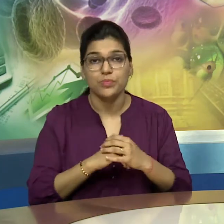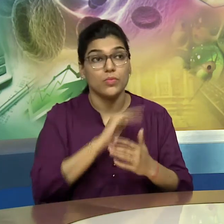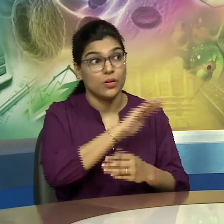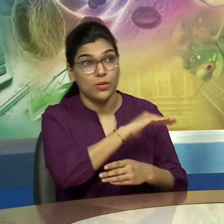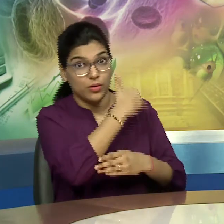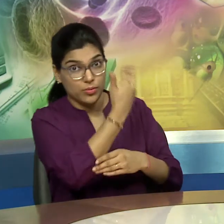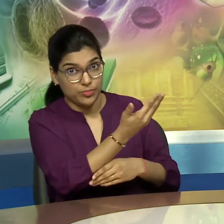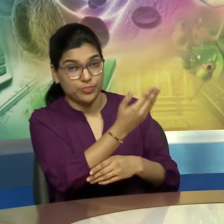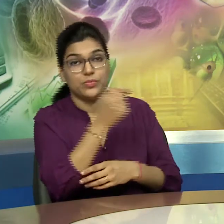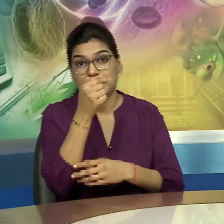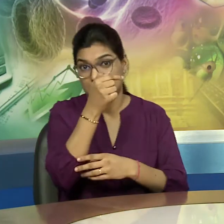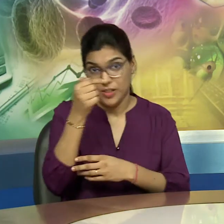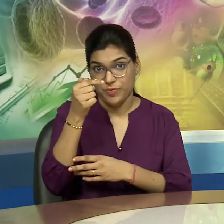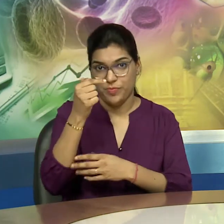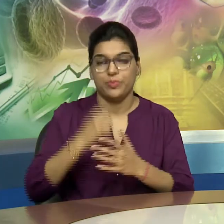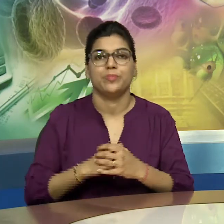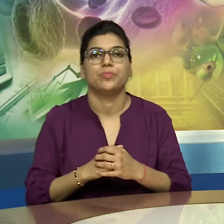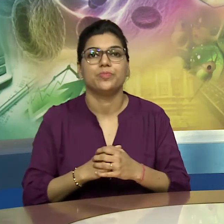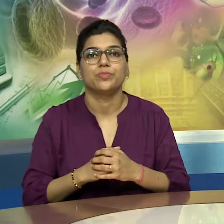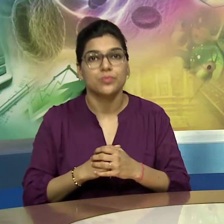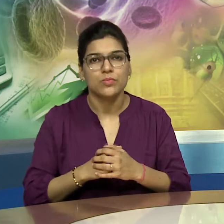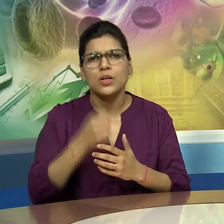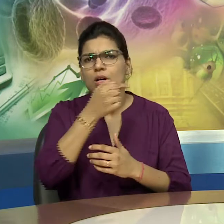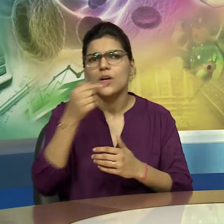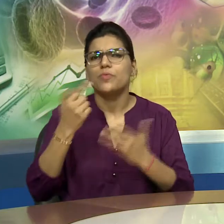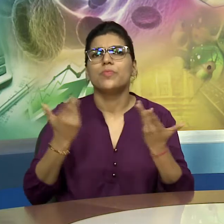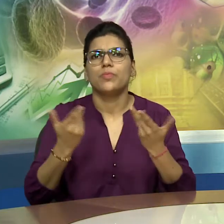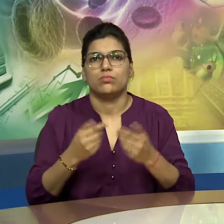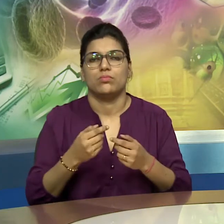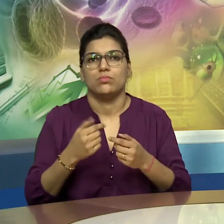rules you need to understand. Then in the negative form,